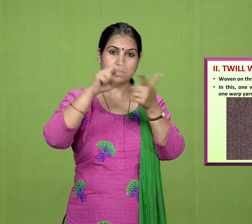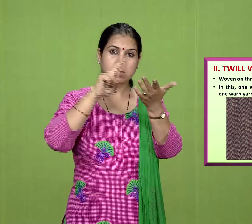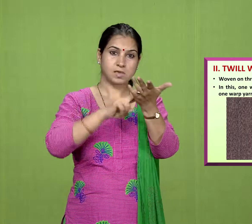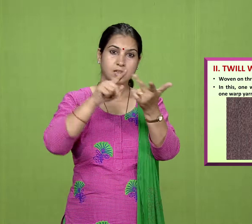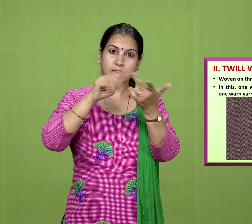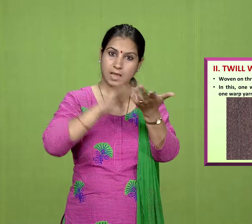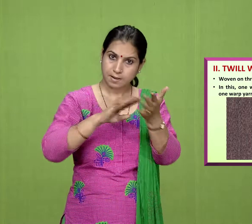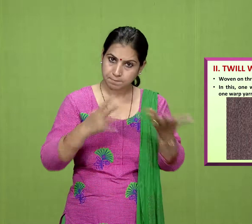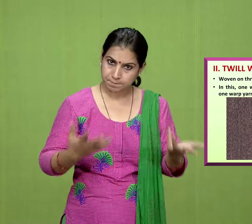jeans,